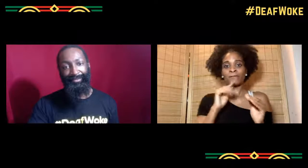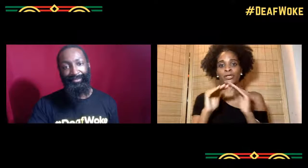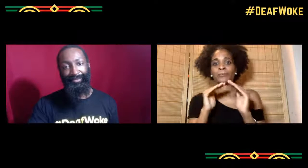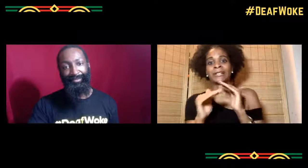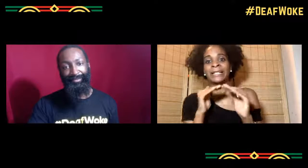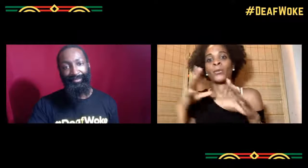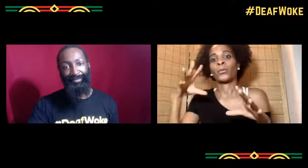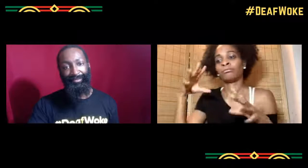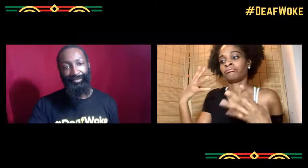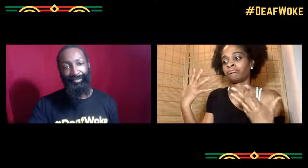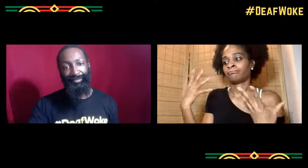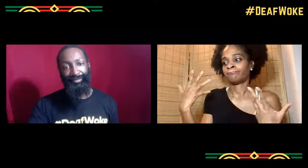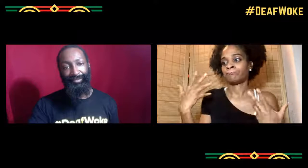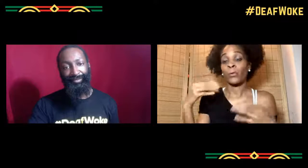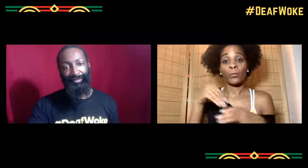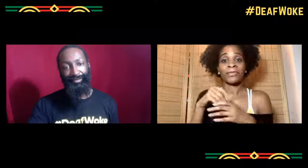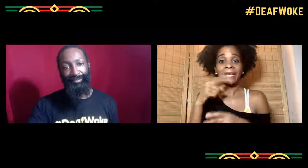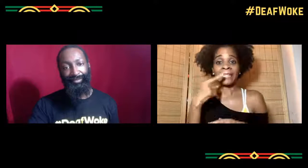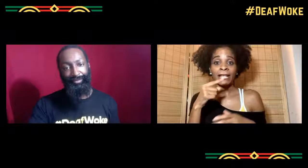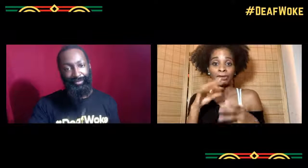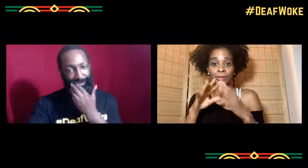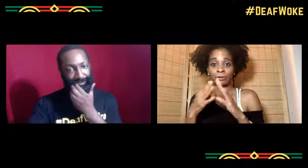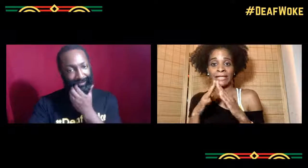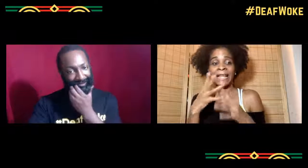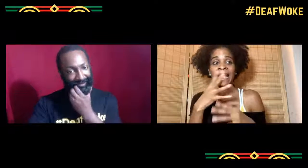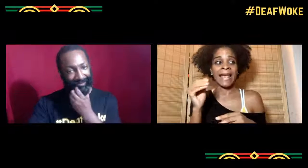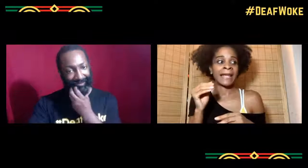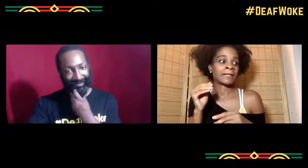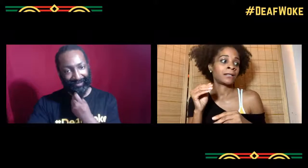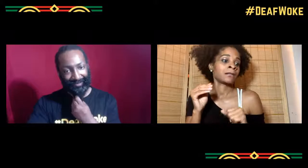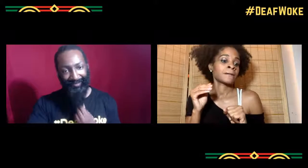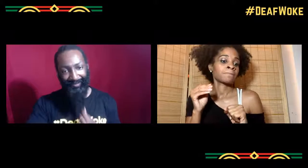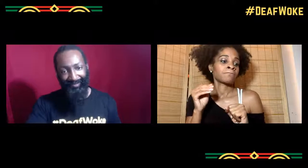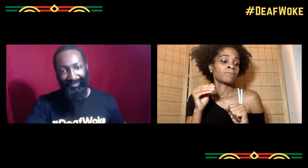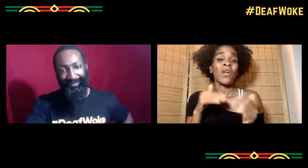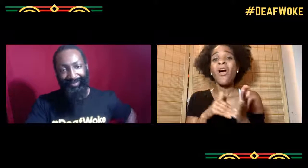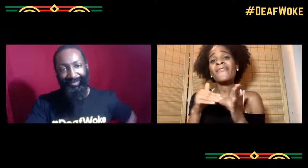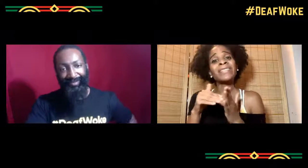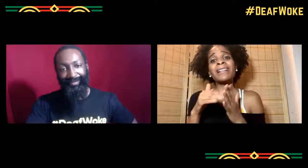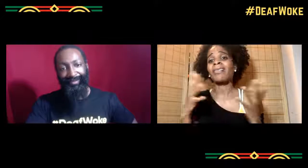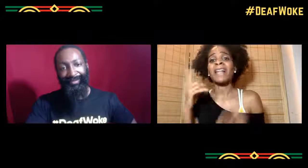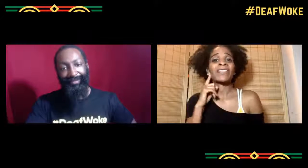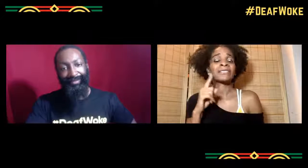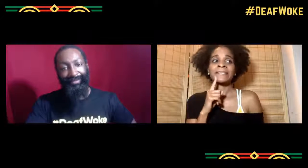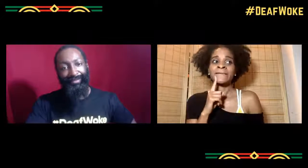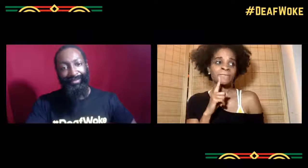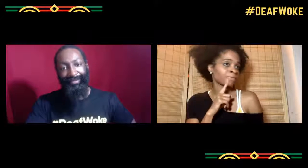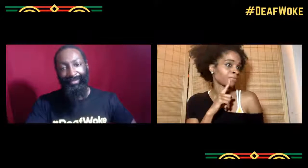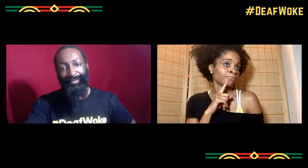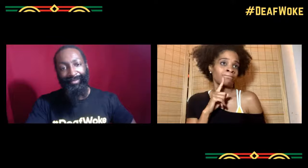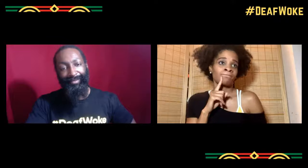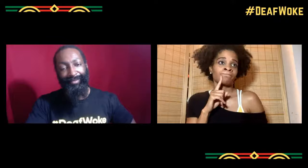Well, often we hear about, you know, the deaf community, and